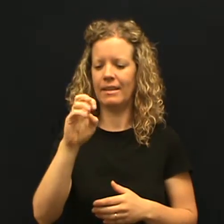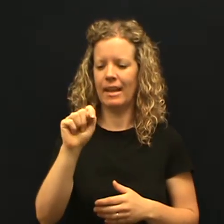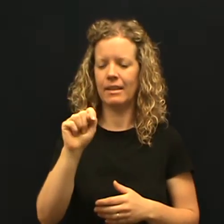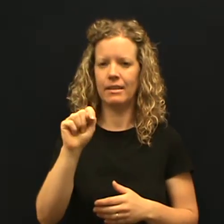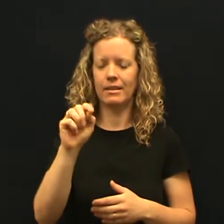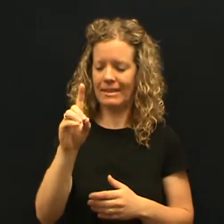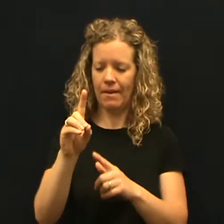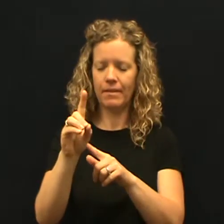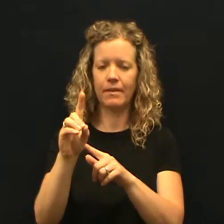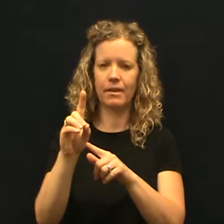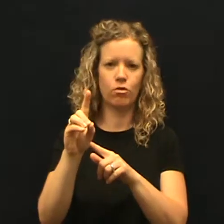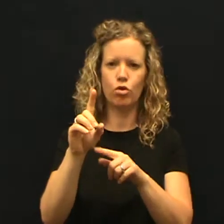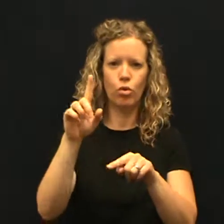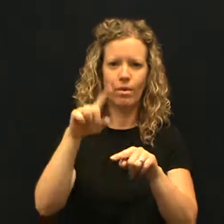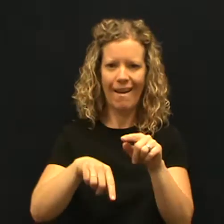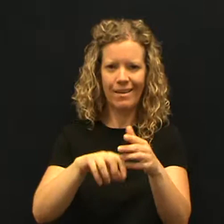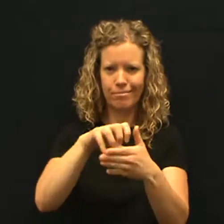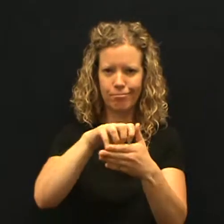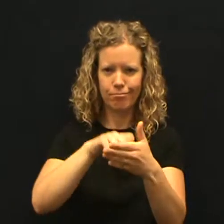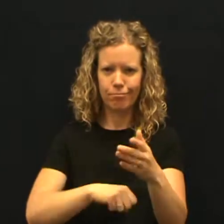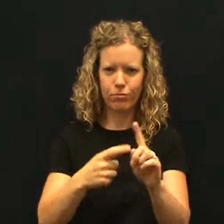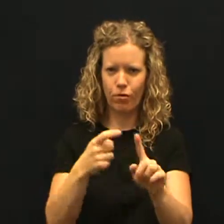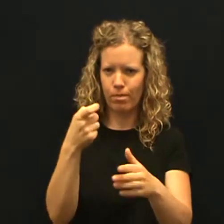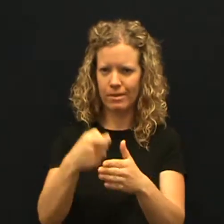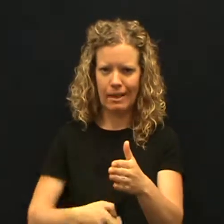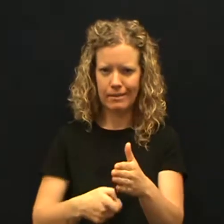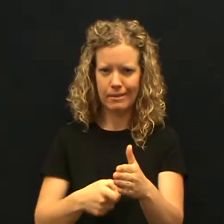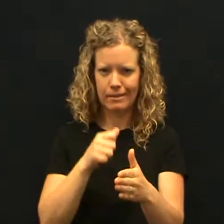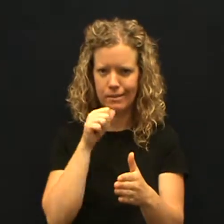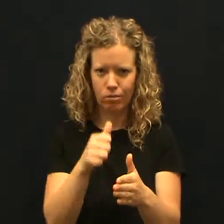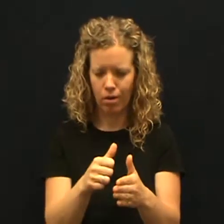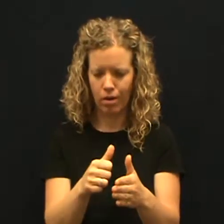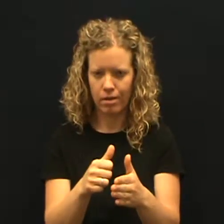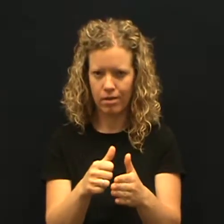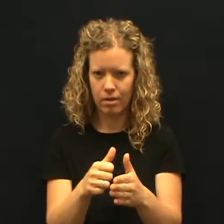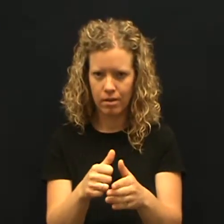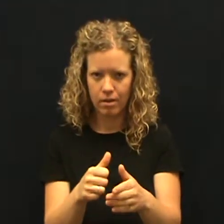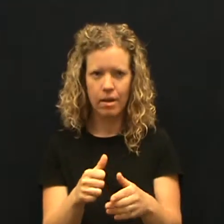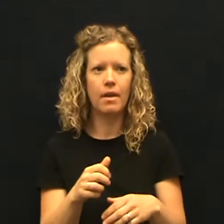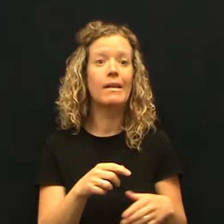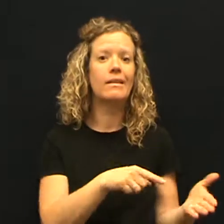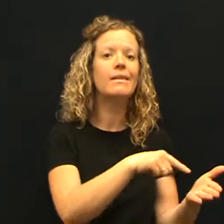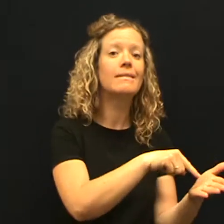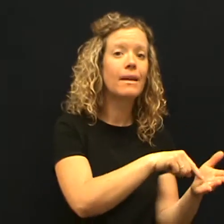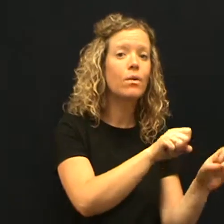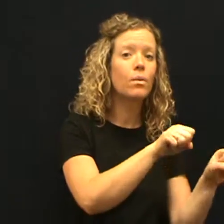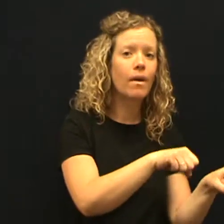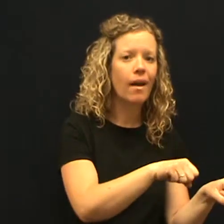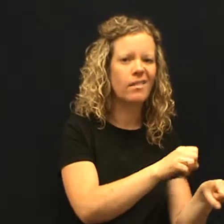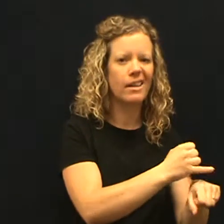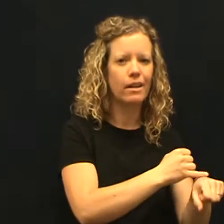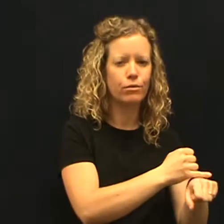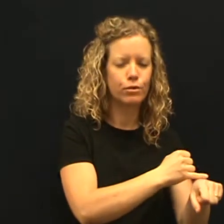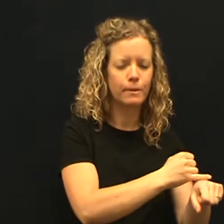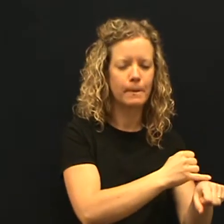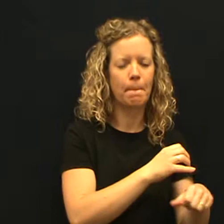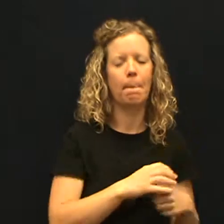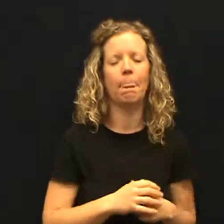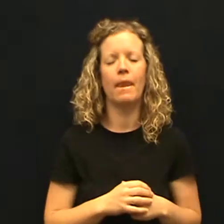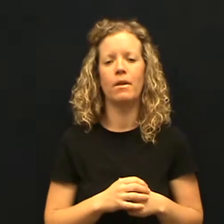just a distribution of income to the owners, and then the owners, i.e. the stockholders who receive dividends, have to